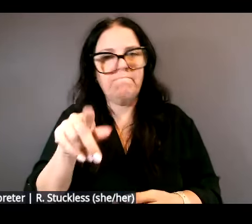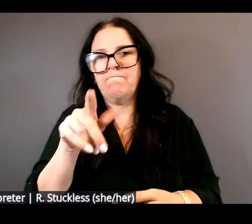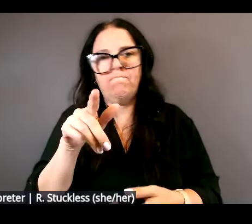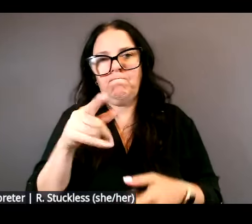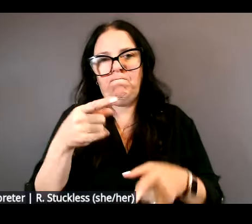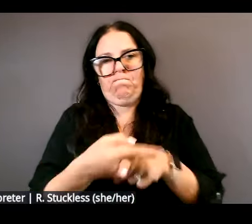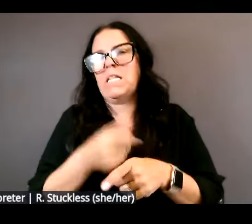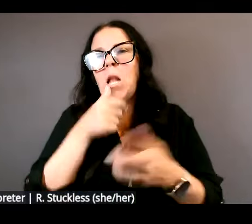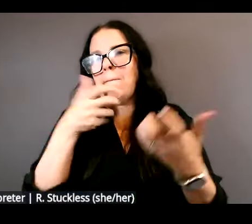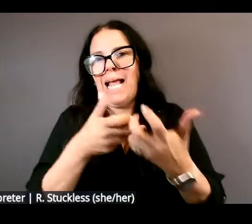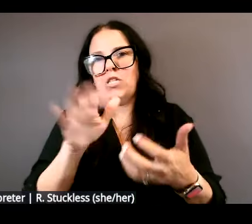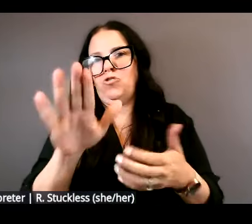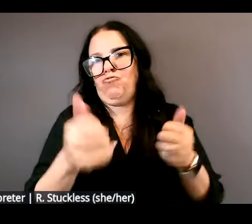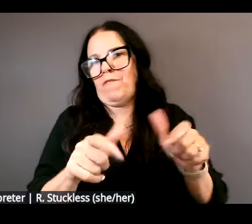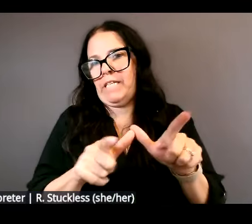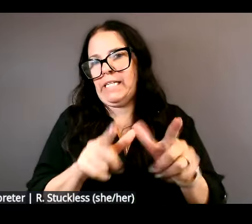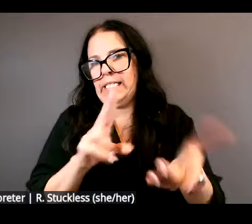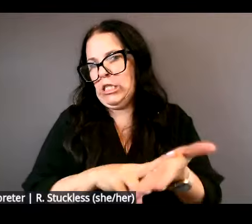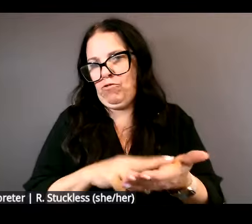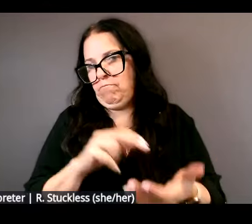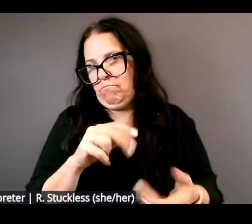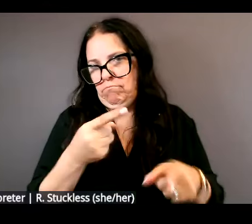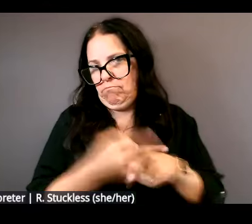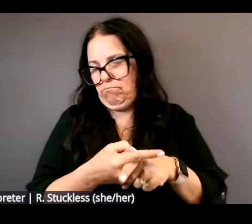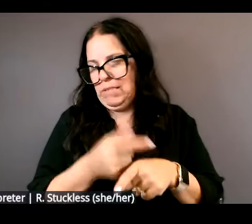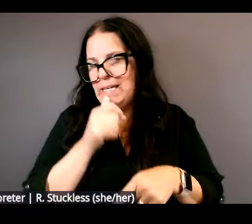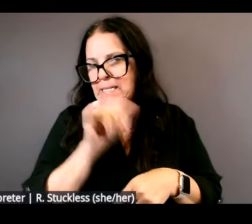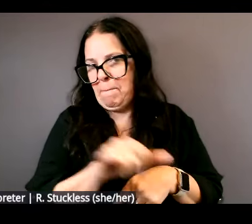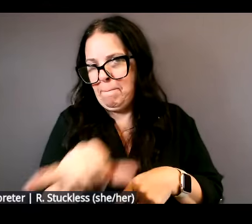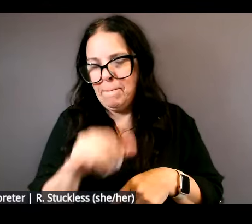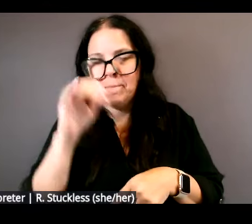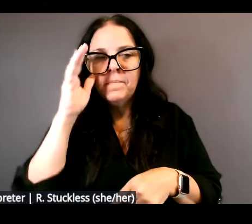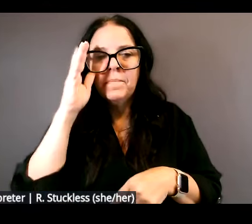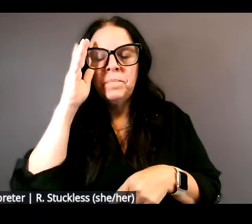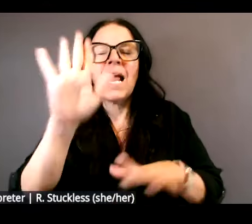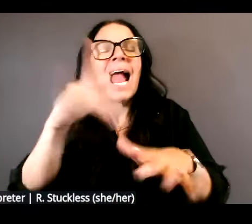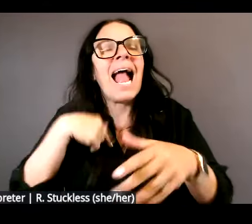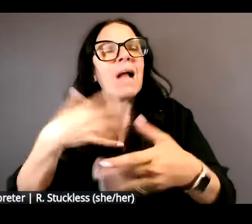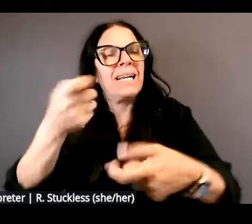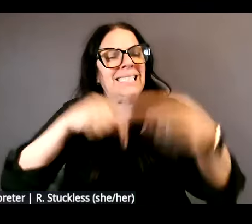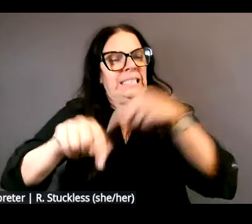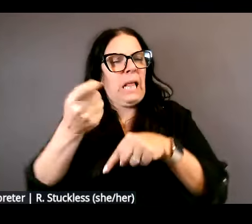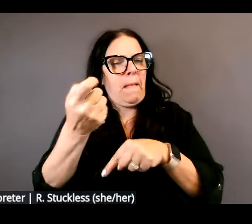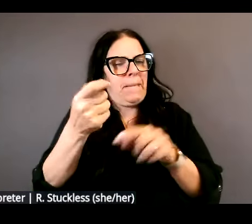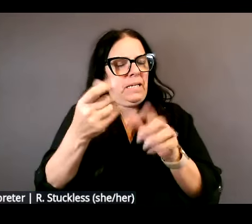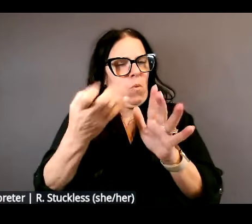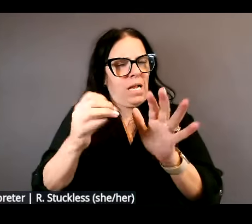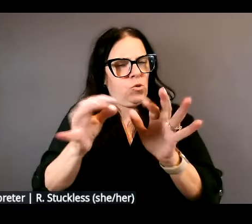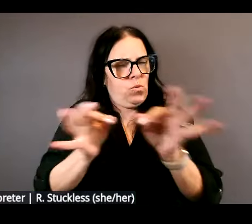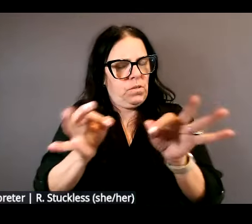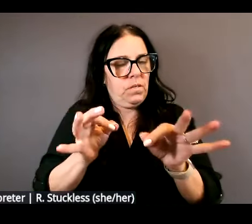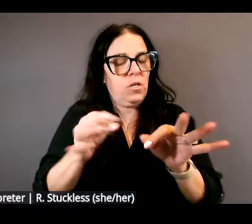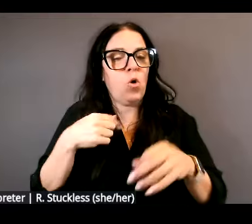to kind of preface, we looked at the sheets that were in the sample